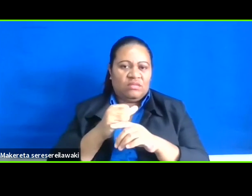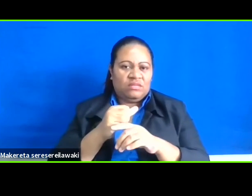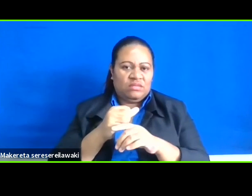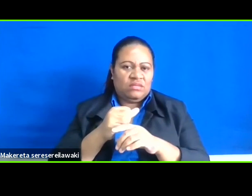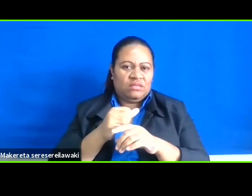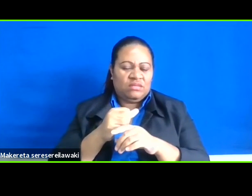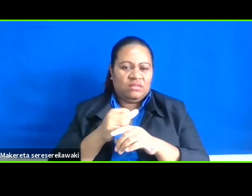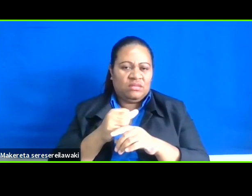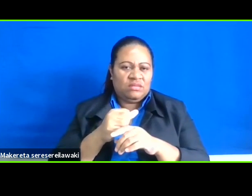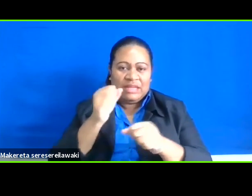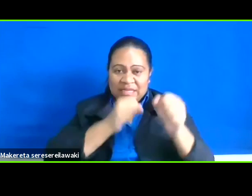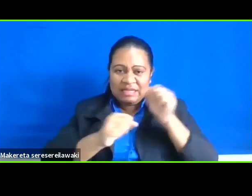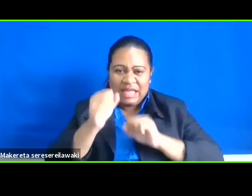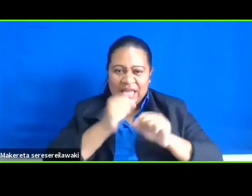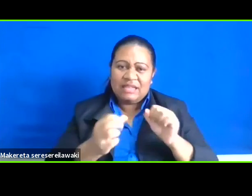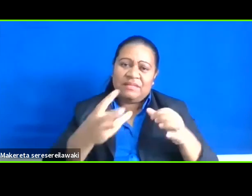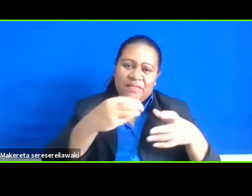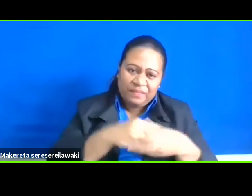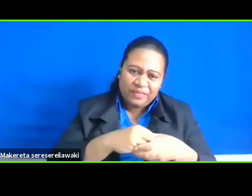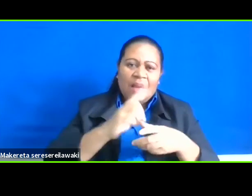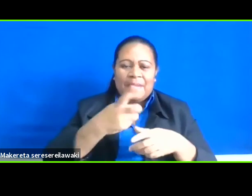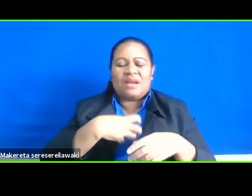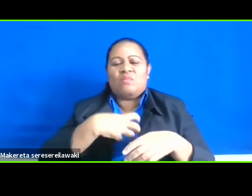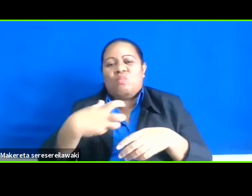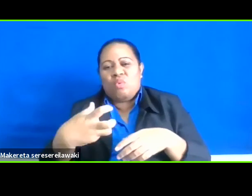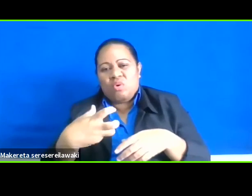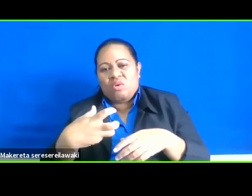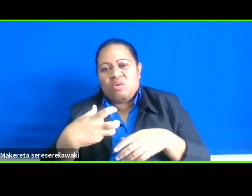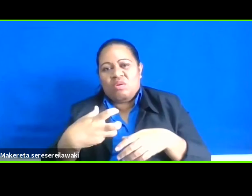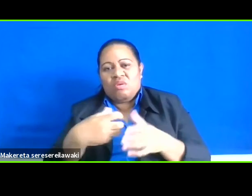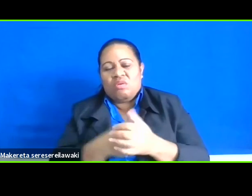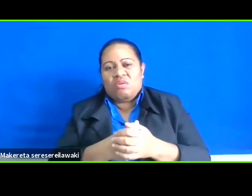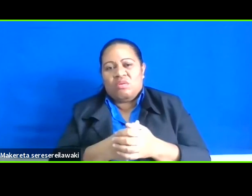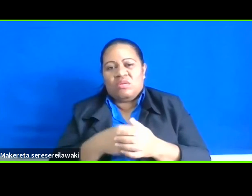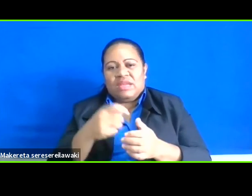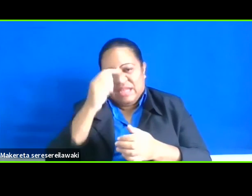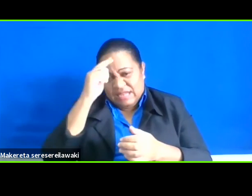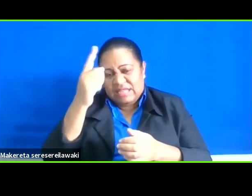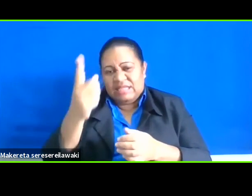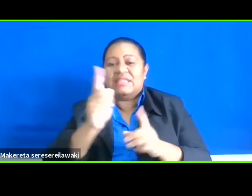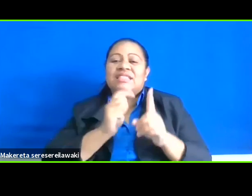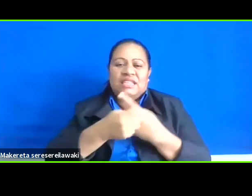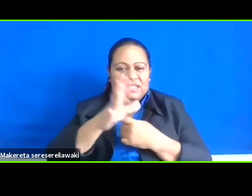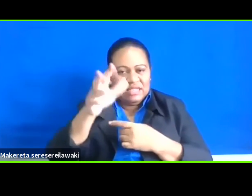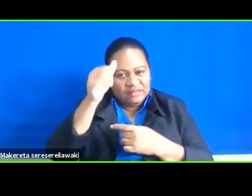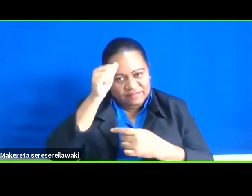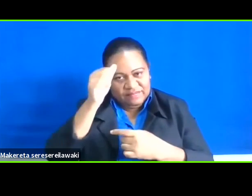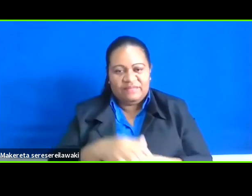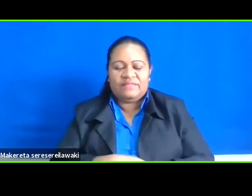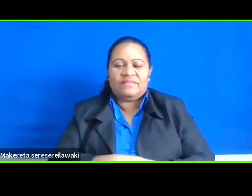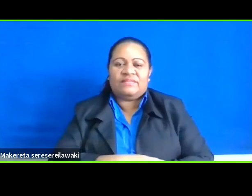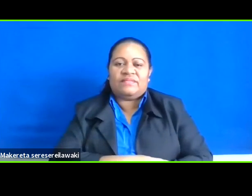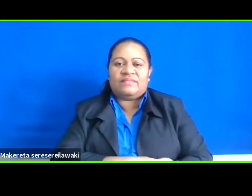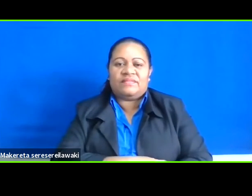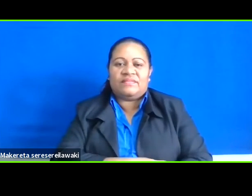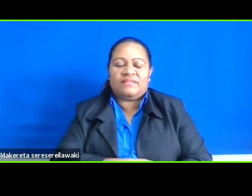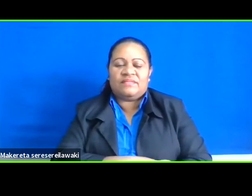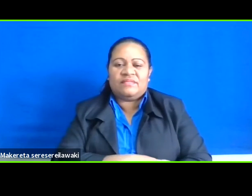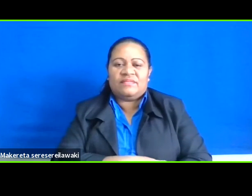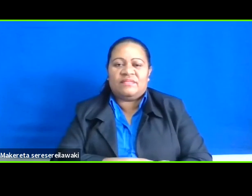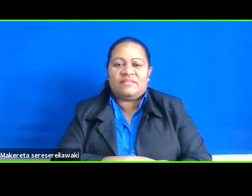but more and more we are stepping back to understand our traditional systems and earlier i was